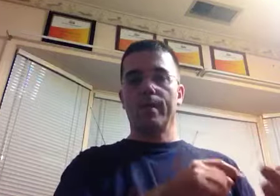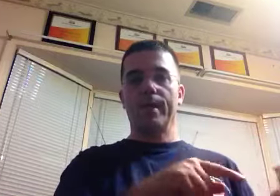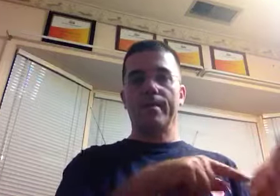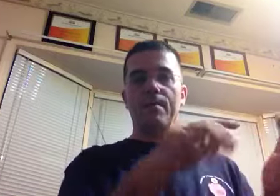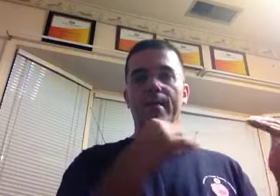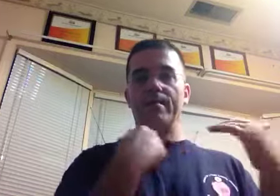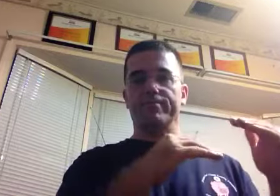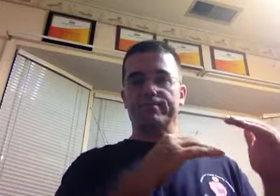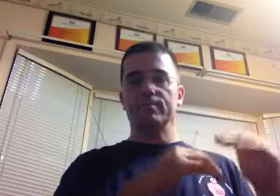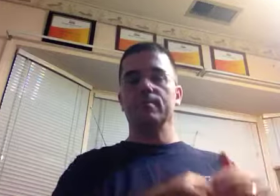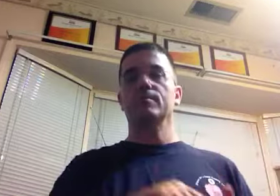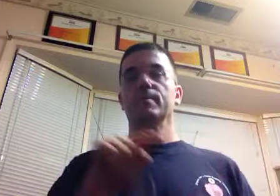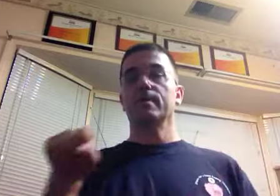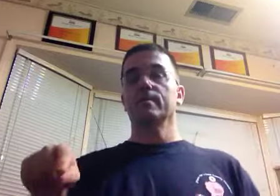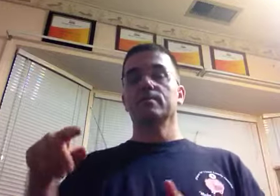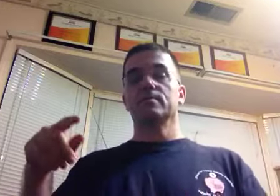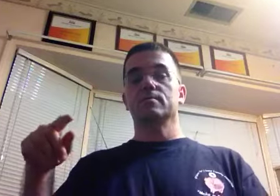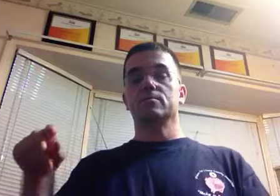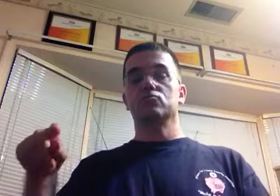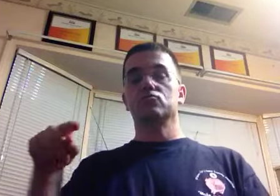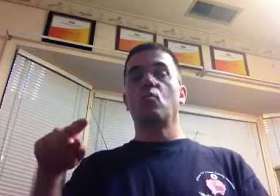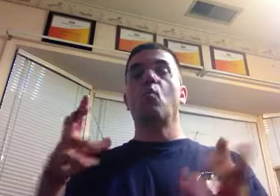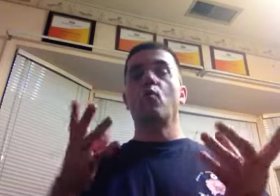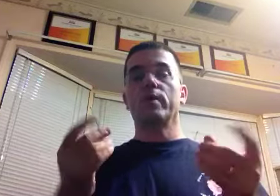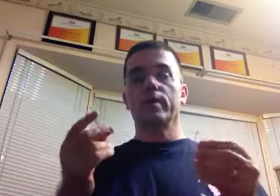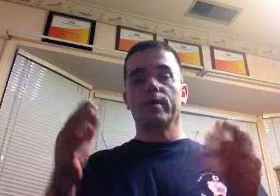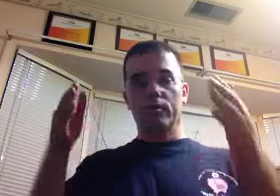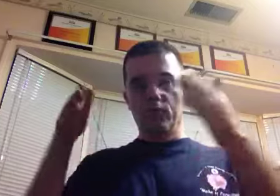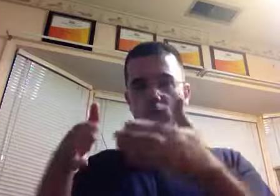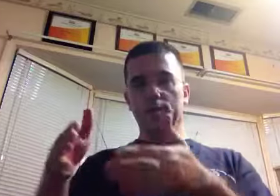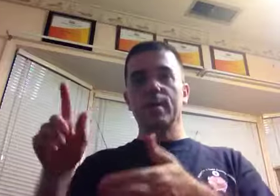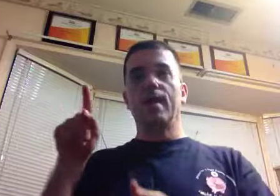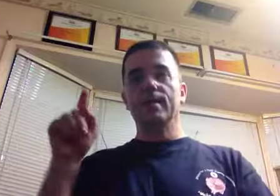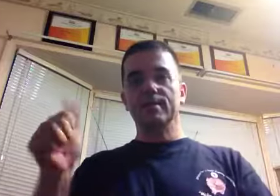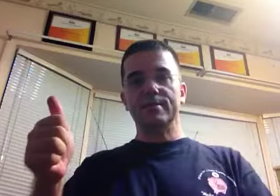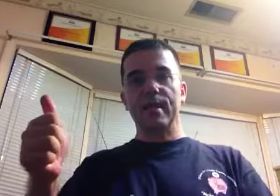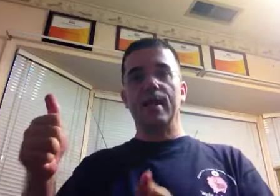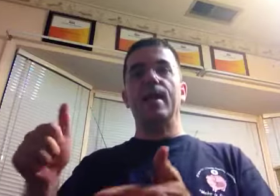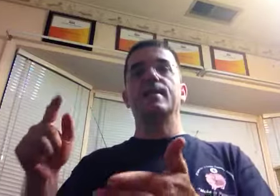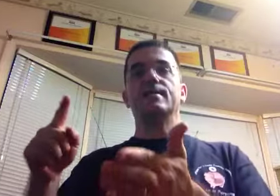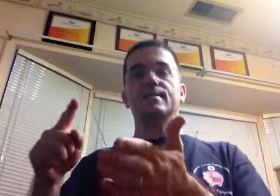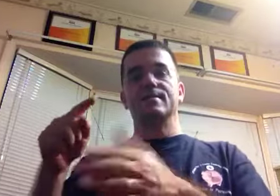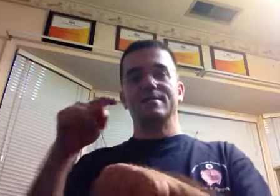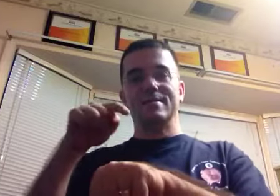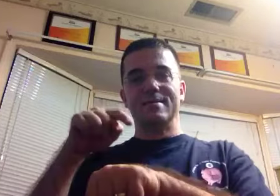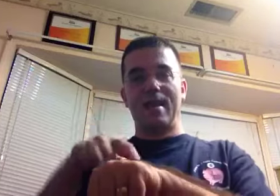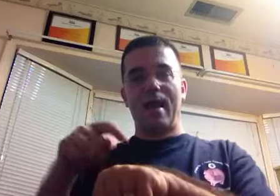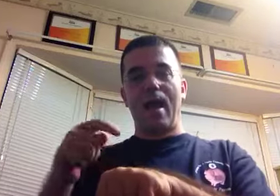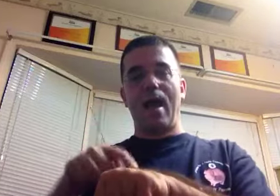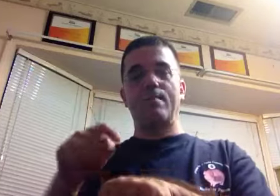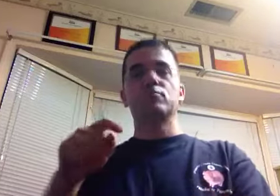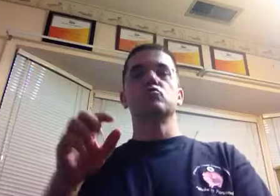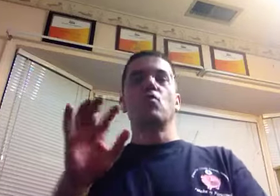you need to buy about 10 times your income on you. And so if you make $40,000, you ought to have about